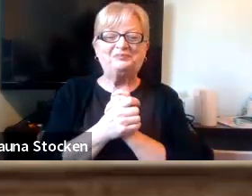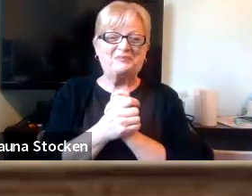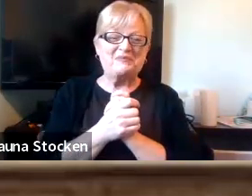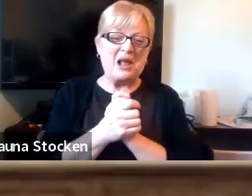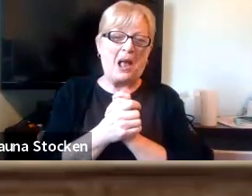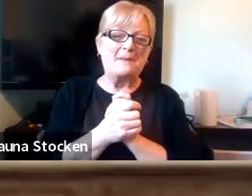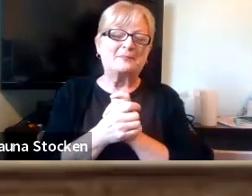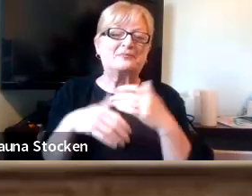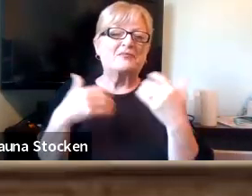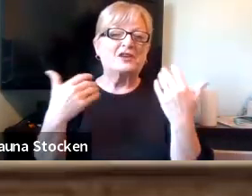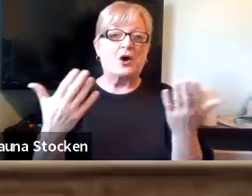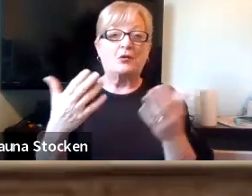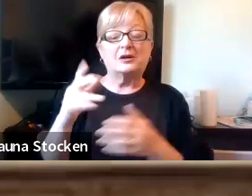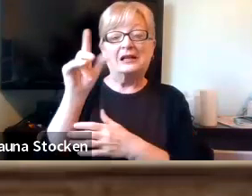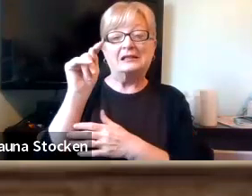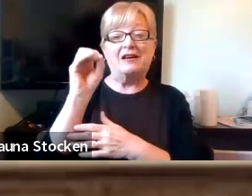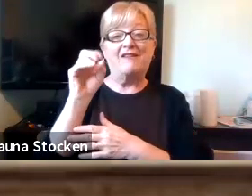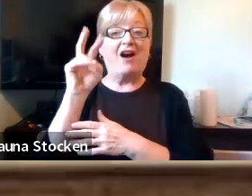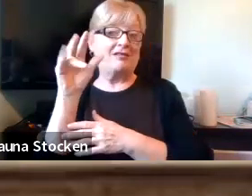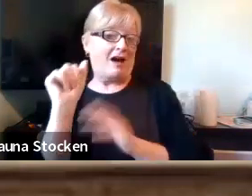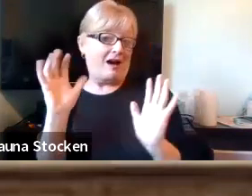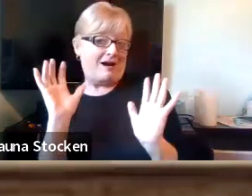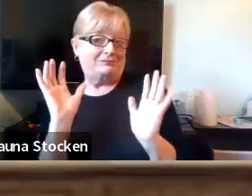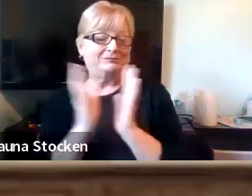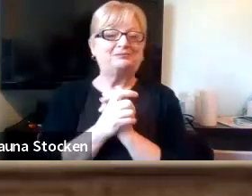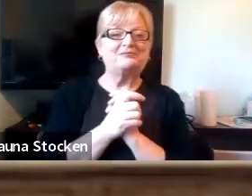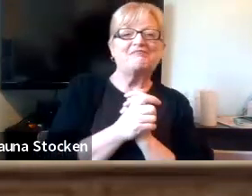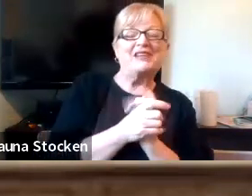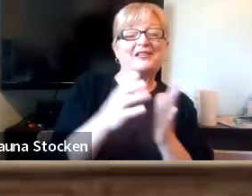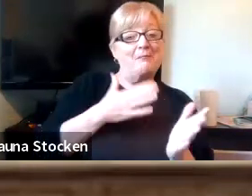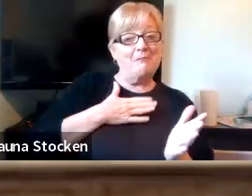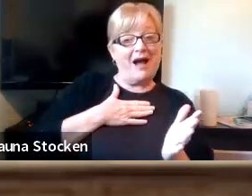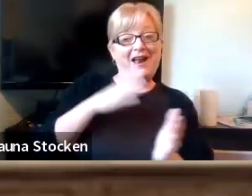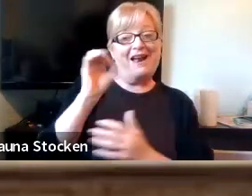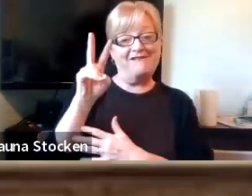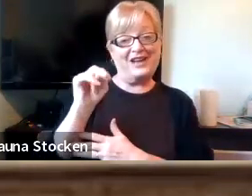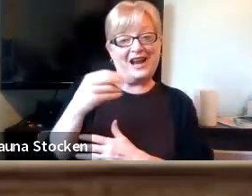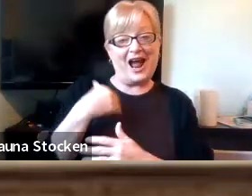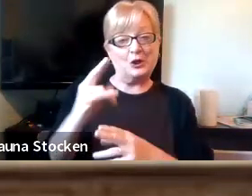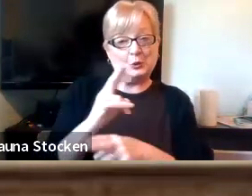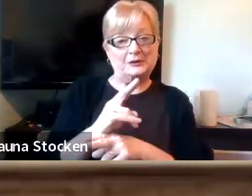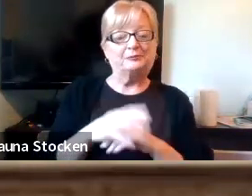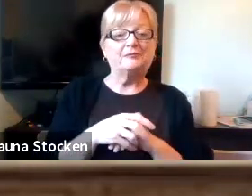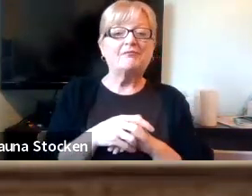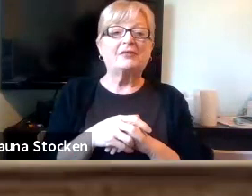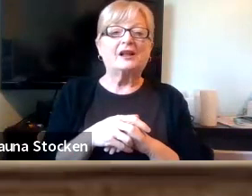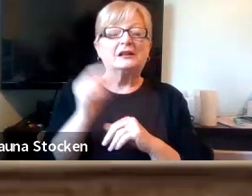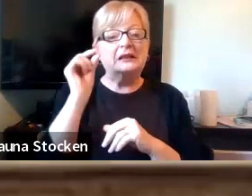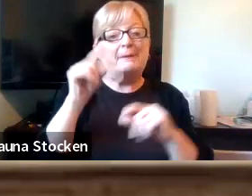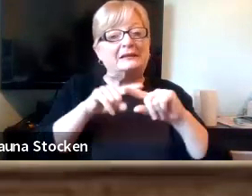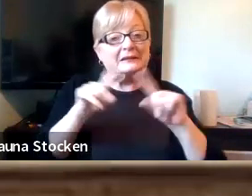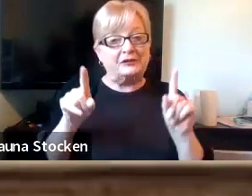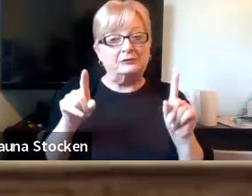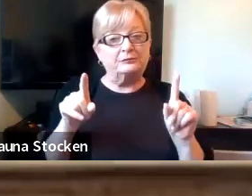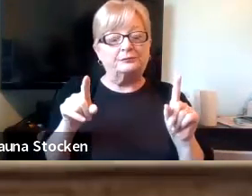so the Tovala, this is the oven that I use, and it's a little bit different, just as each